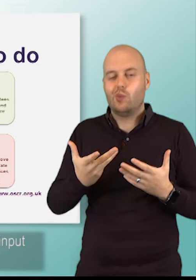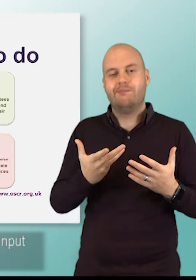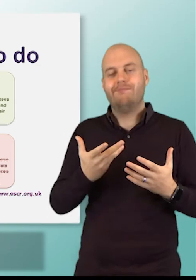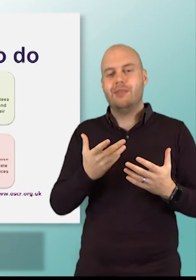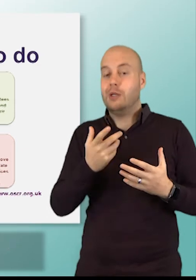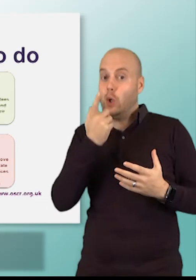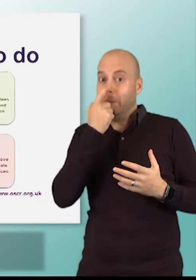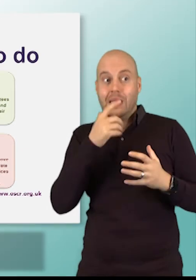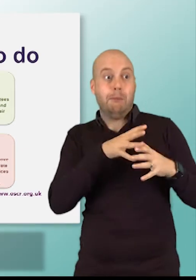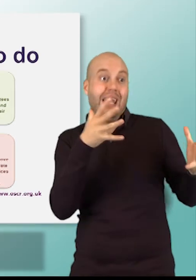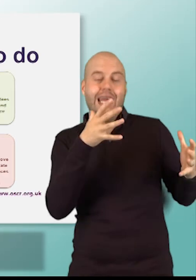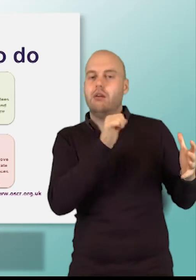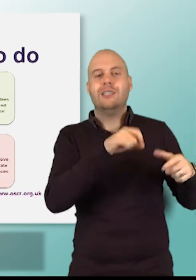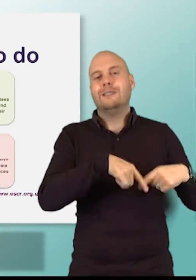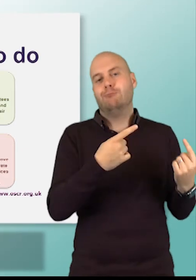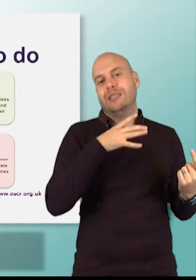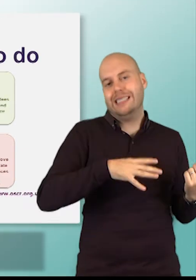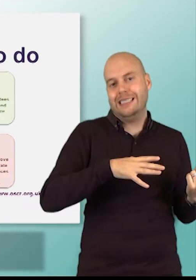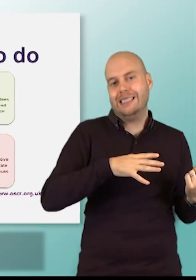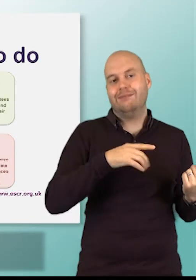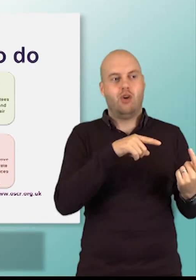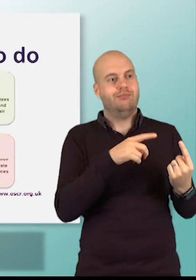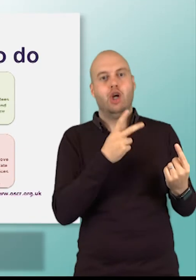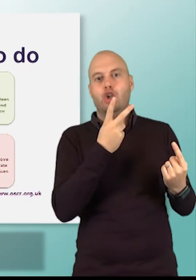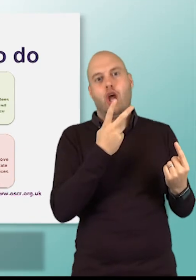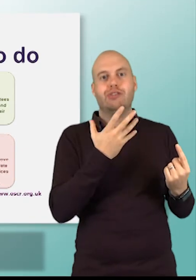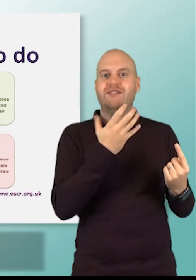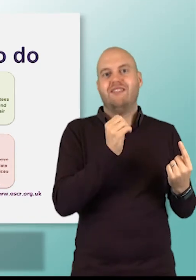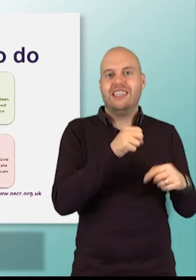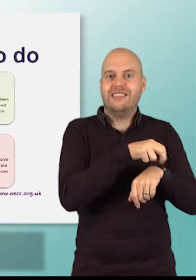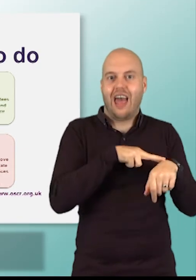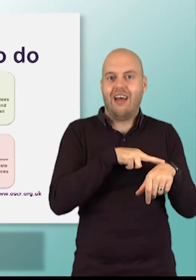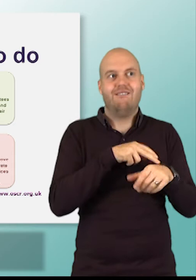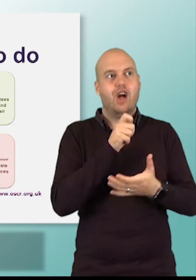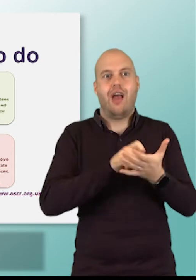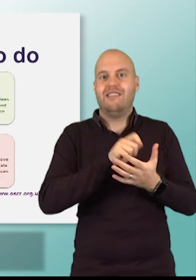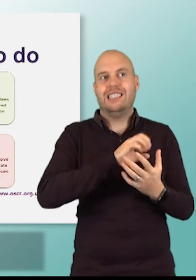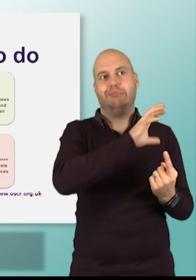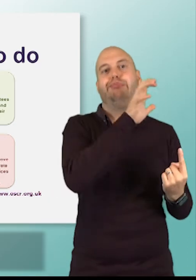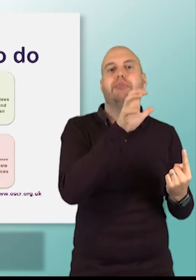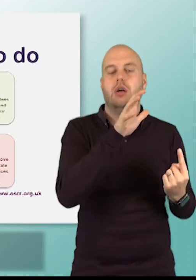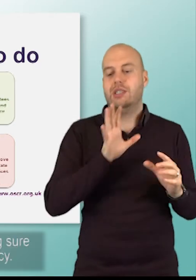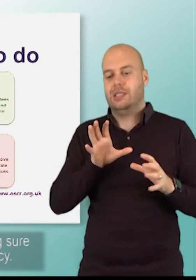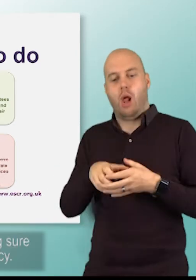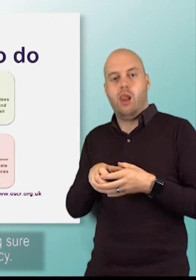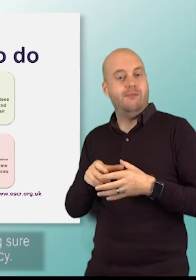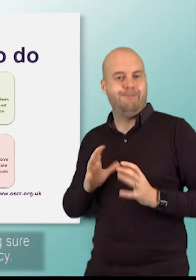that might be different for a charity that has 250 staff and offices all around